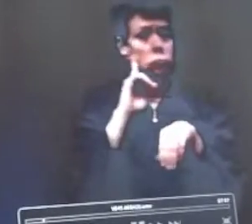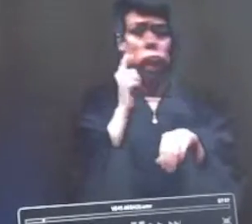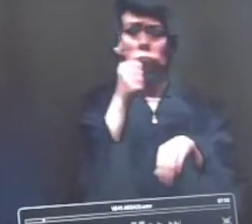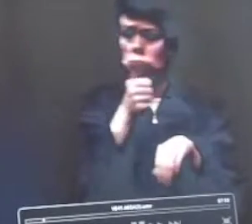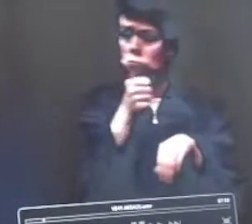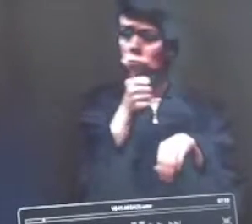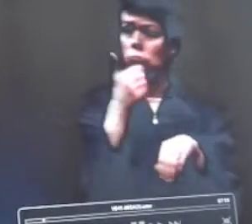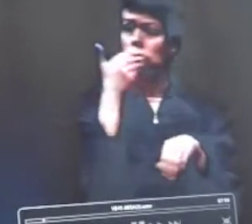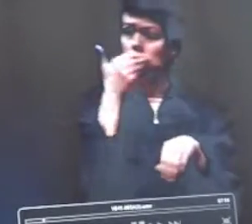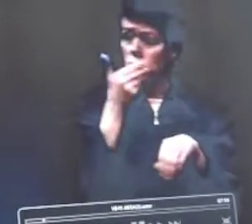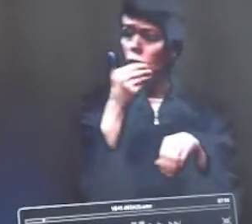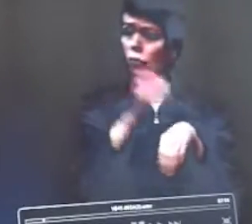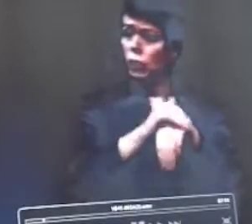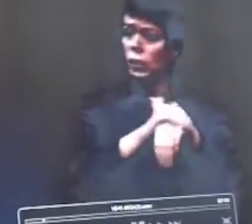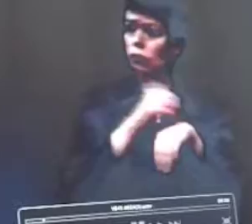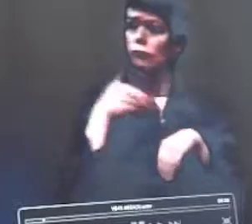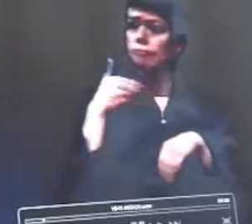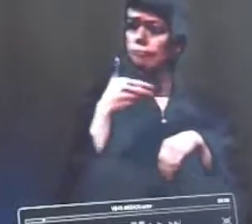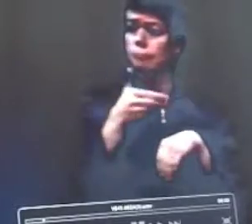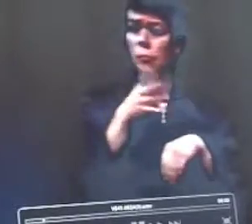Sometimes the interpreter would speak English that sounded good,